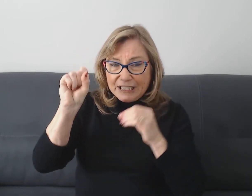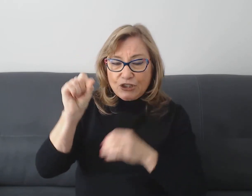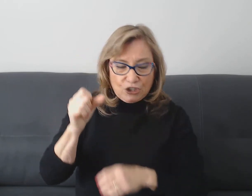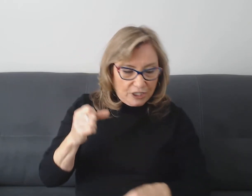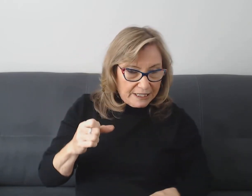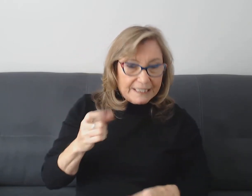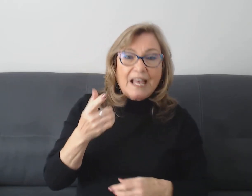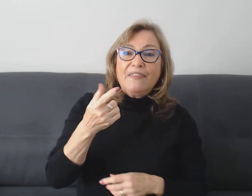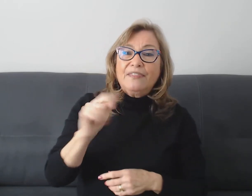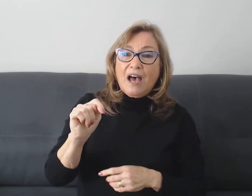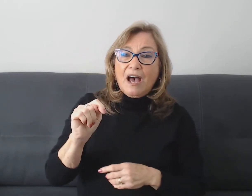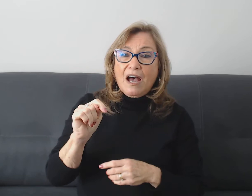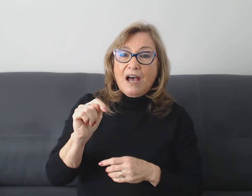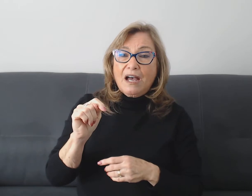classes.